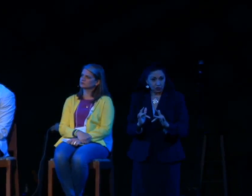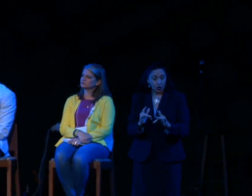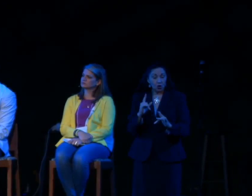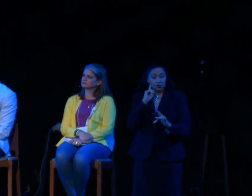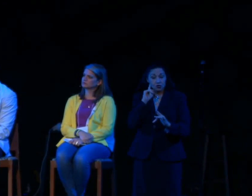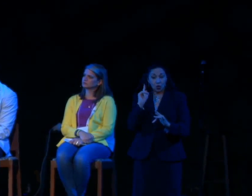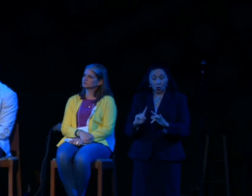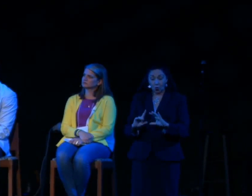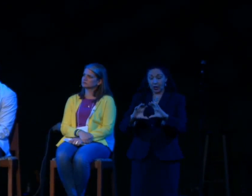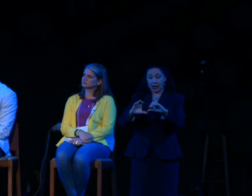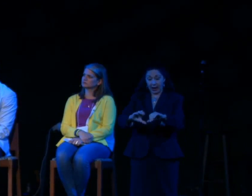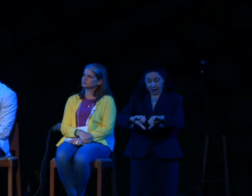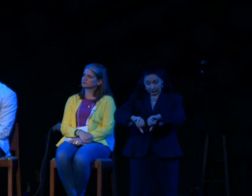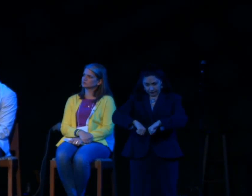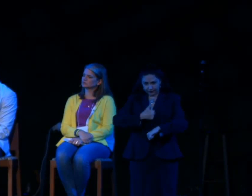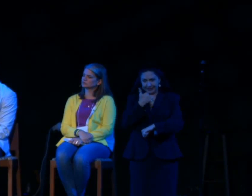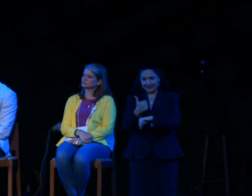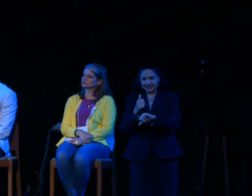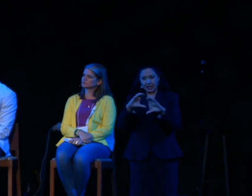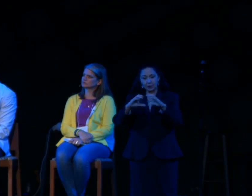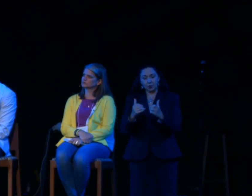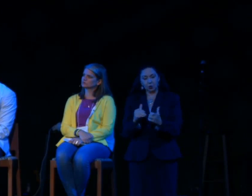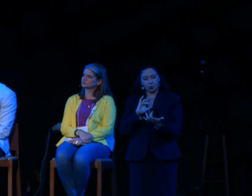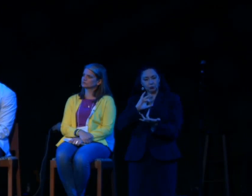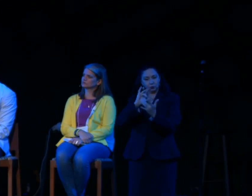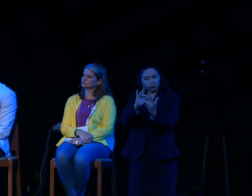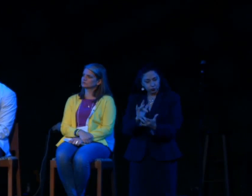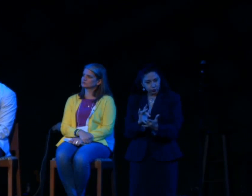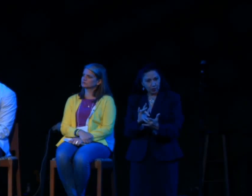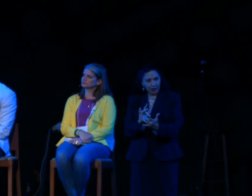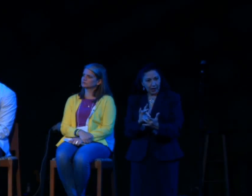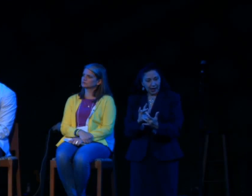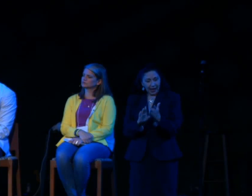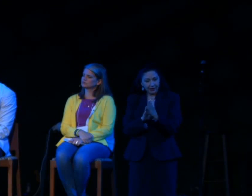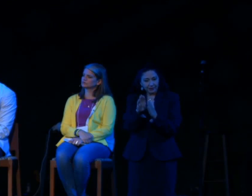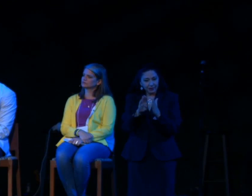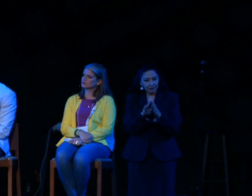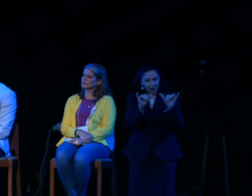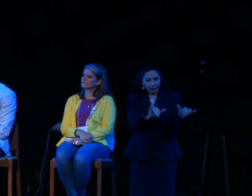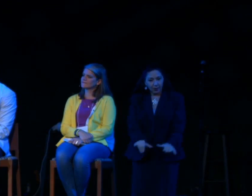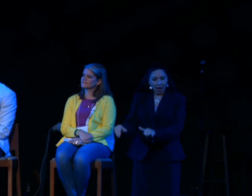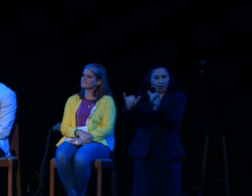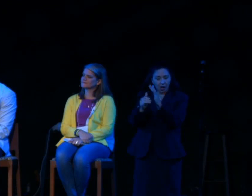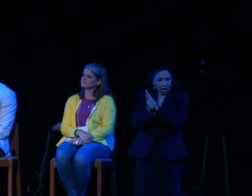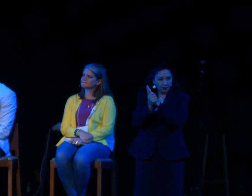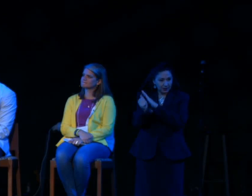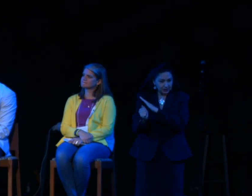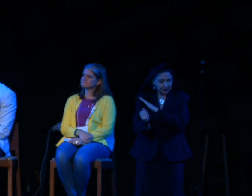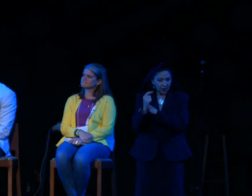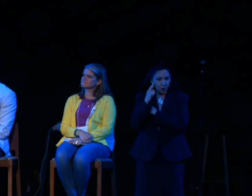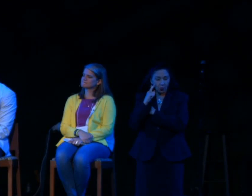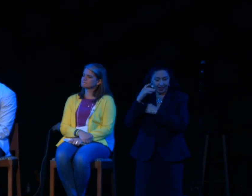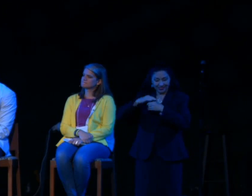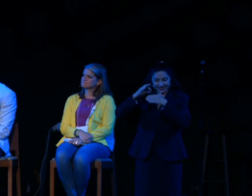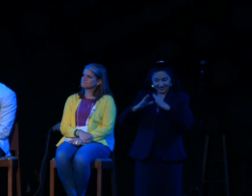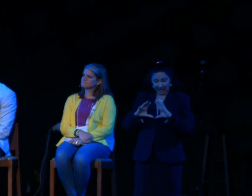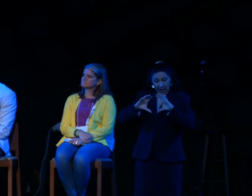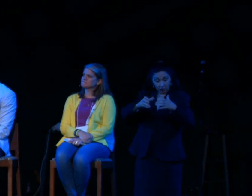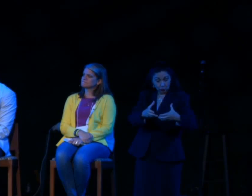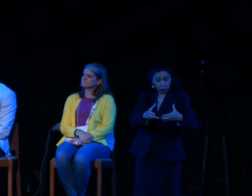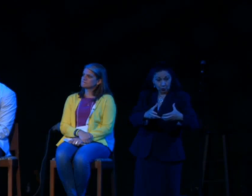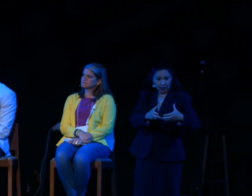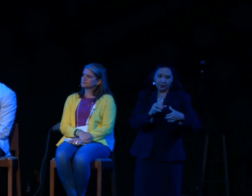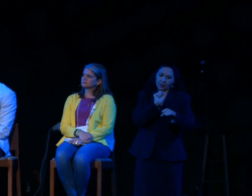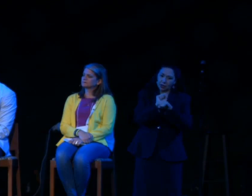current groups and be in relationship and build a common strategy with delegations. If a delegation is working well